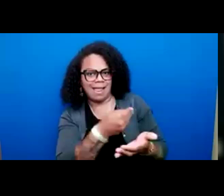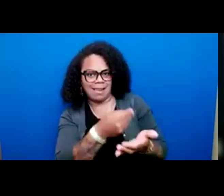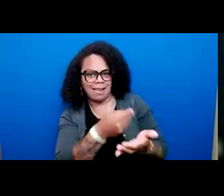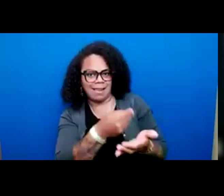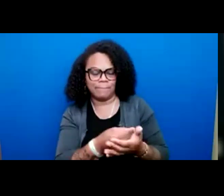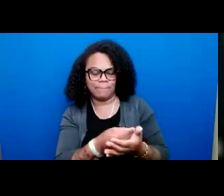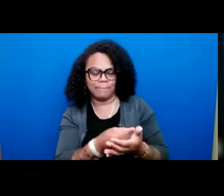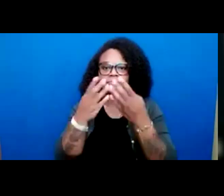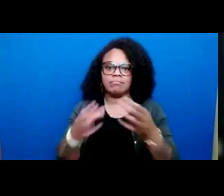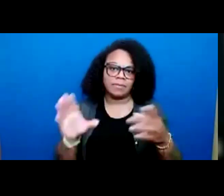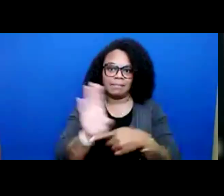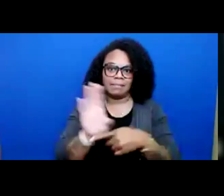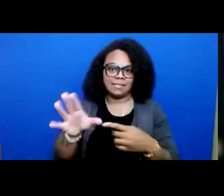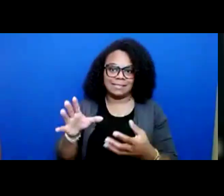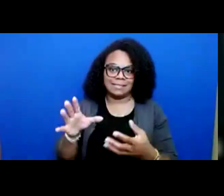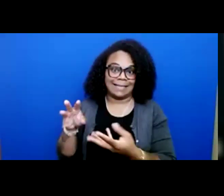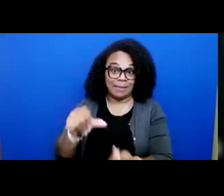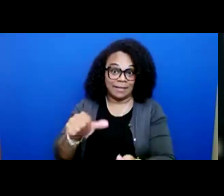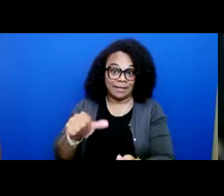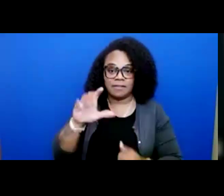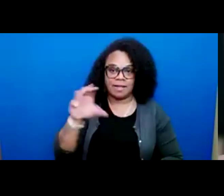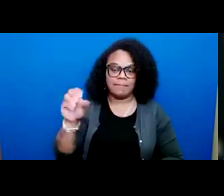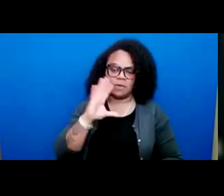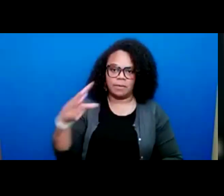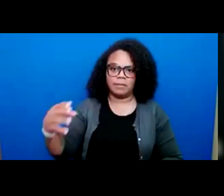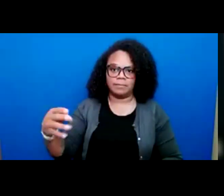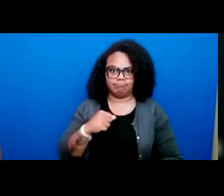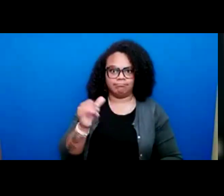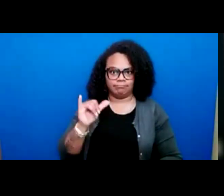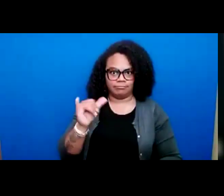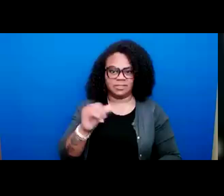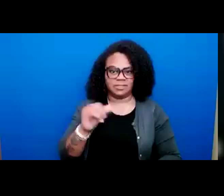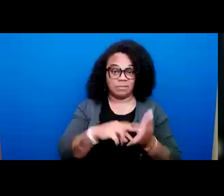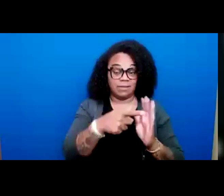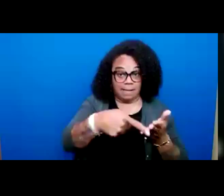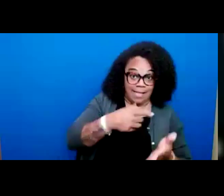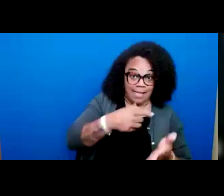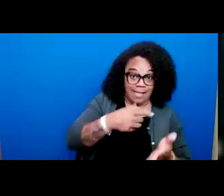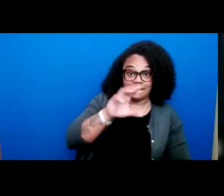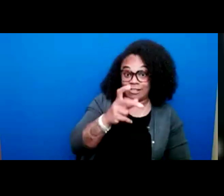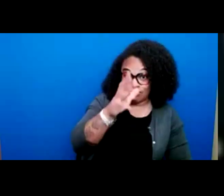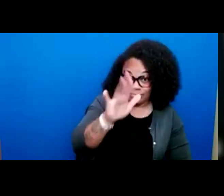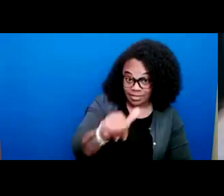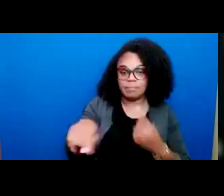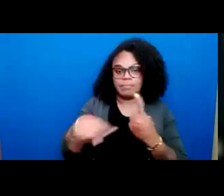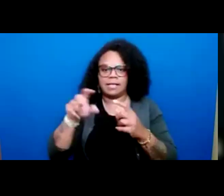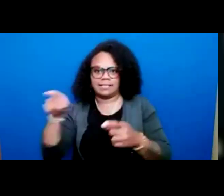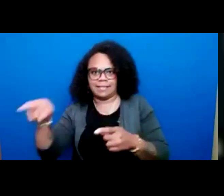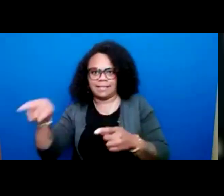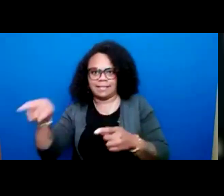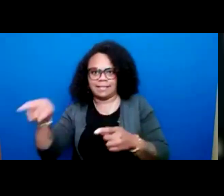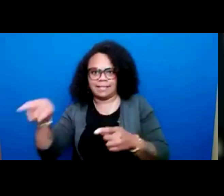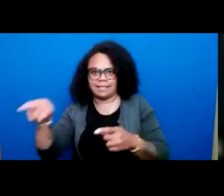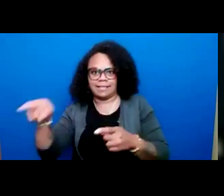for the company. So the company is going to pay me a salary, and then the company can take a business expense deduction for